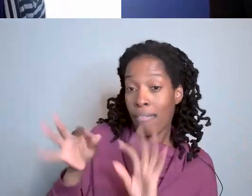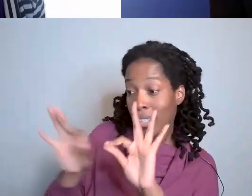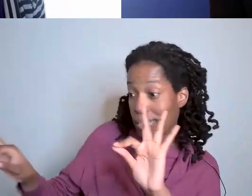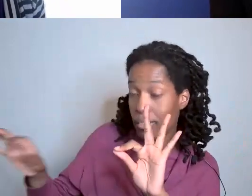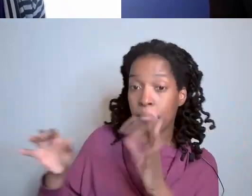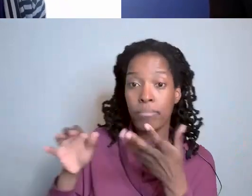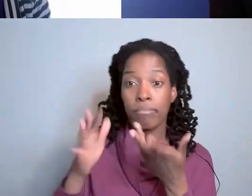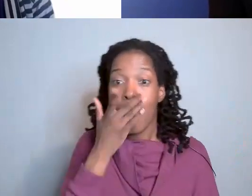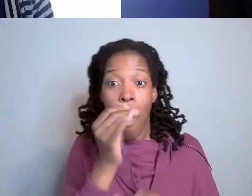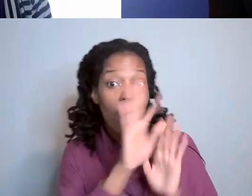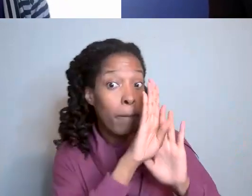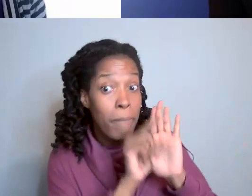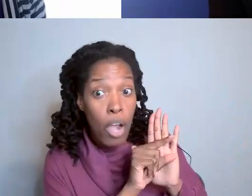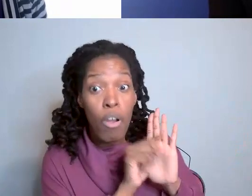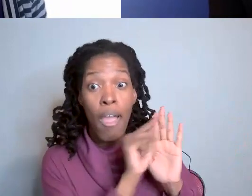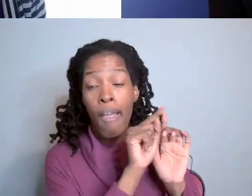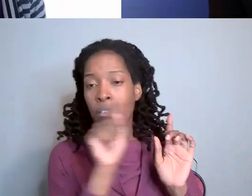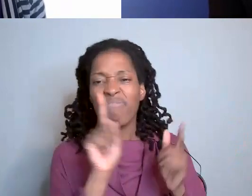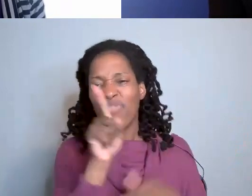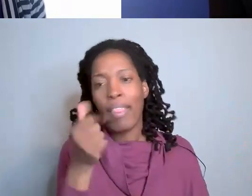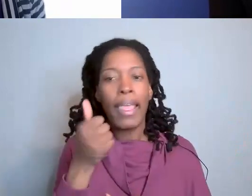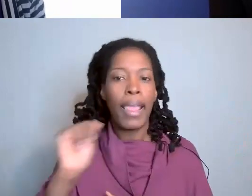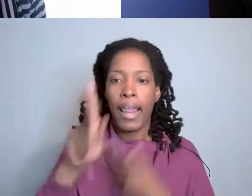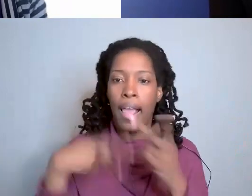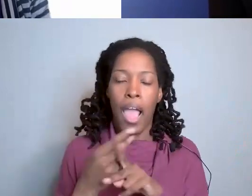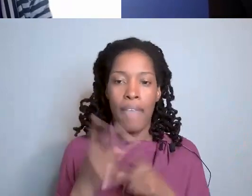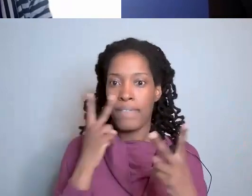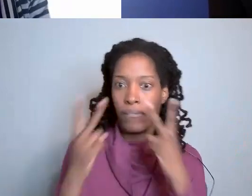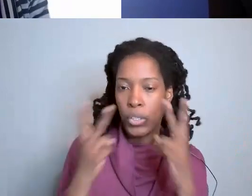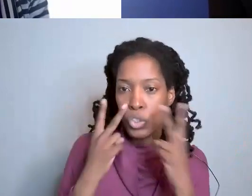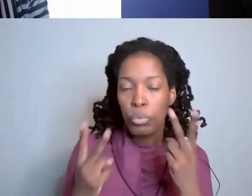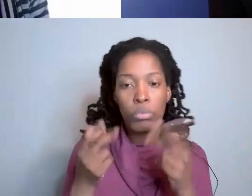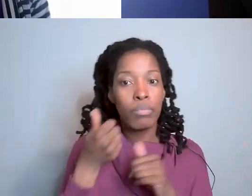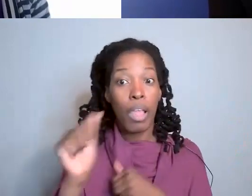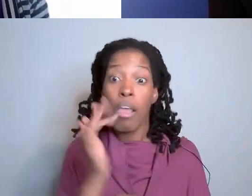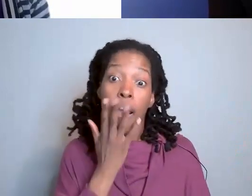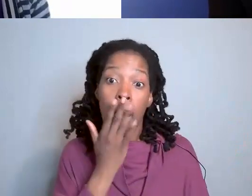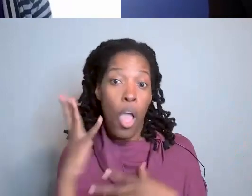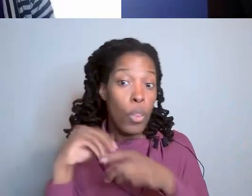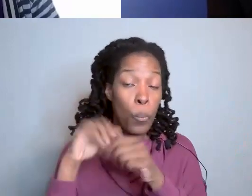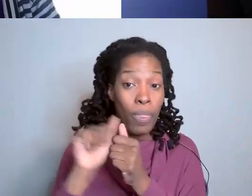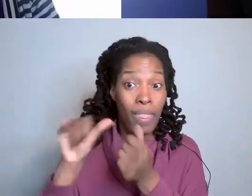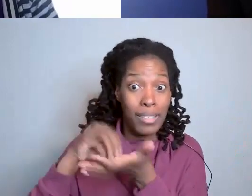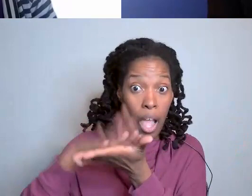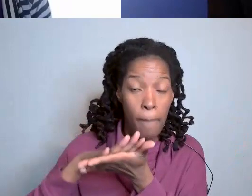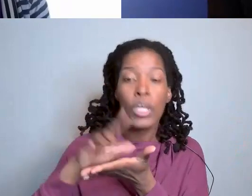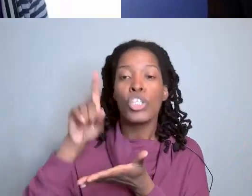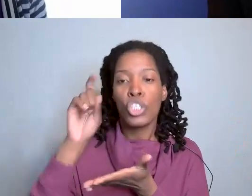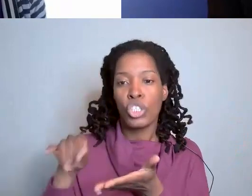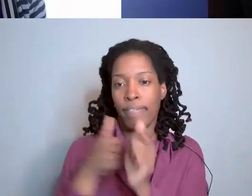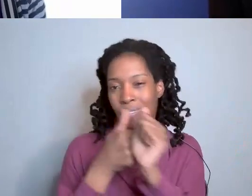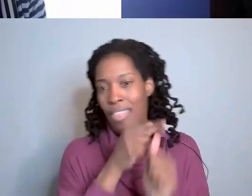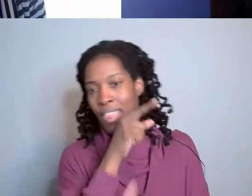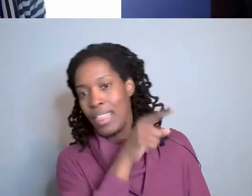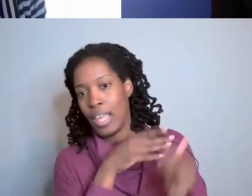of the background, any type of visual medium, any color that you include in your document should be by these